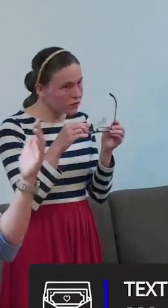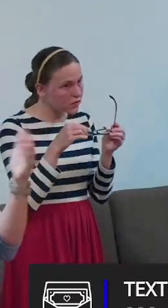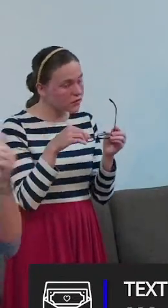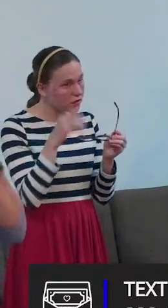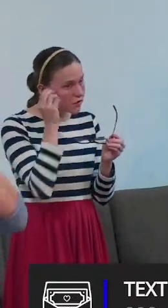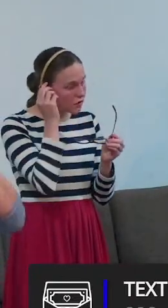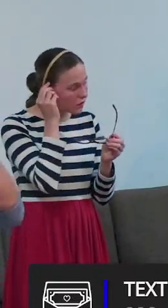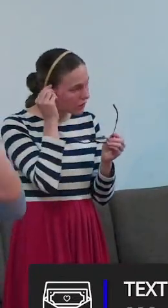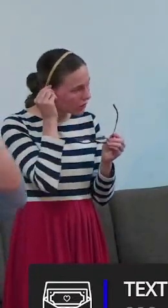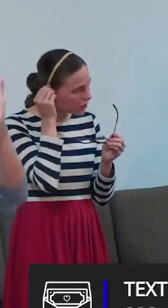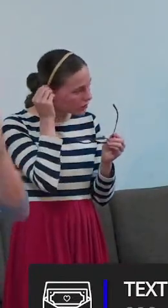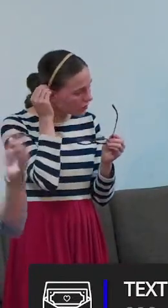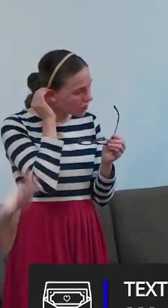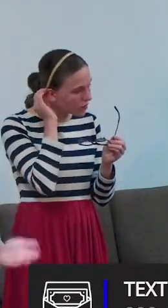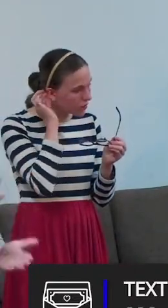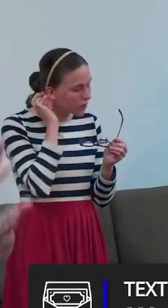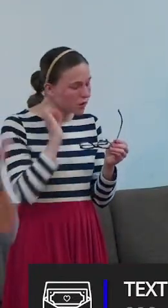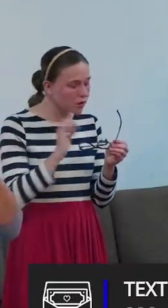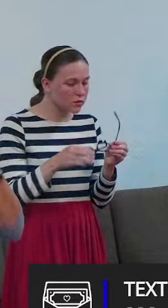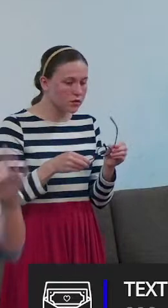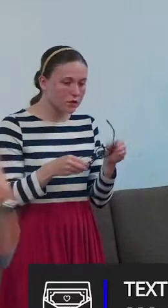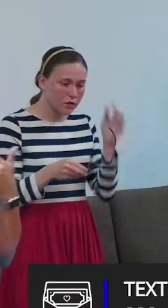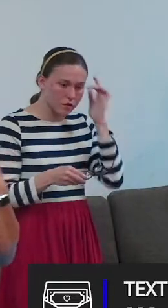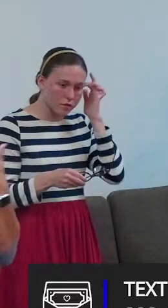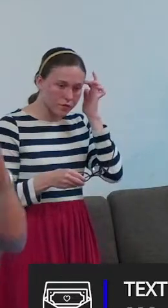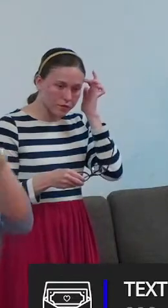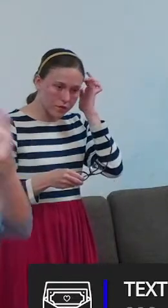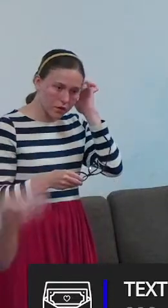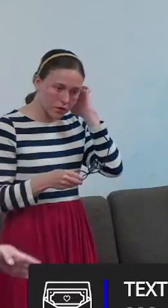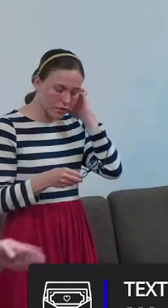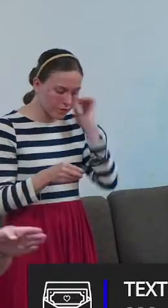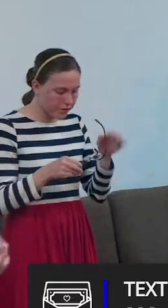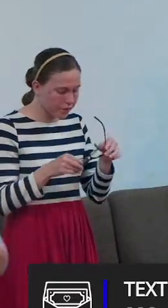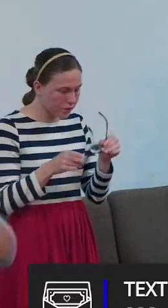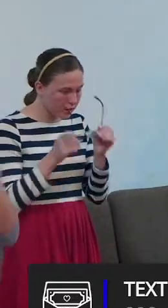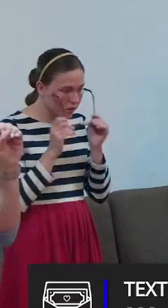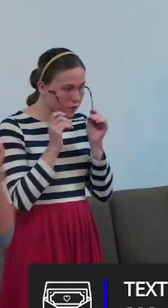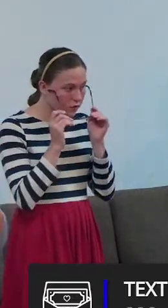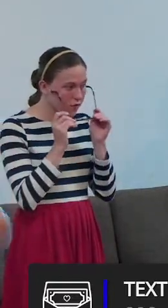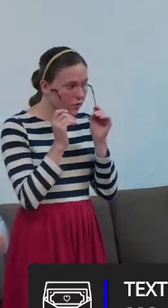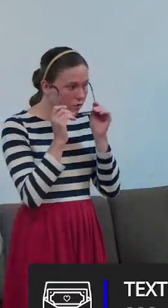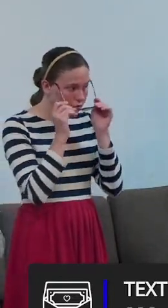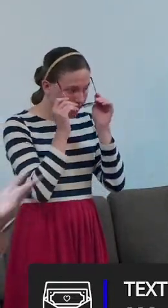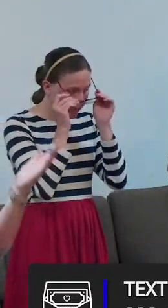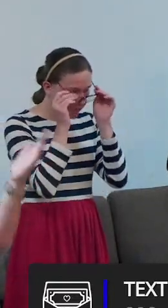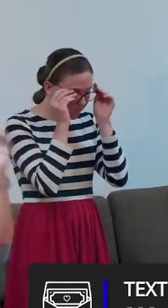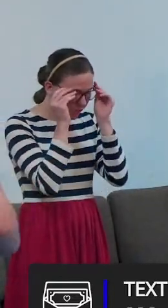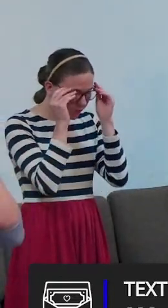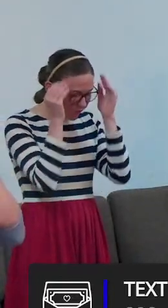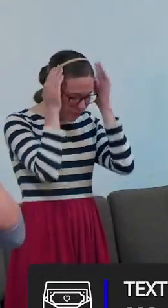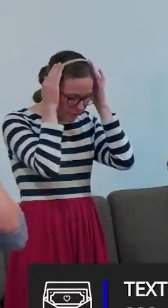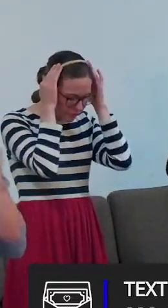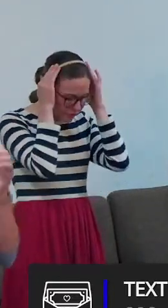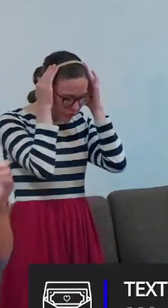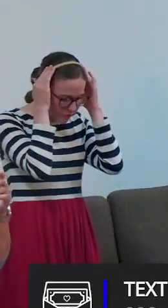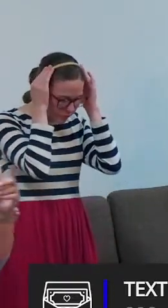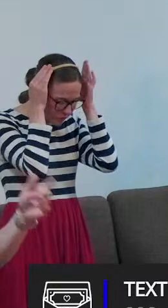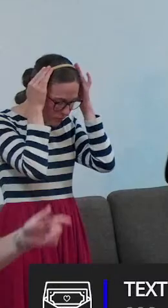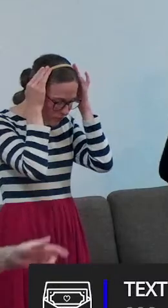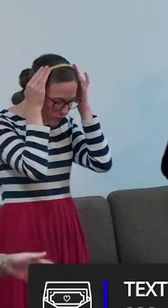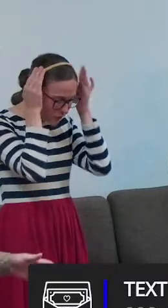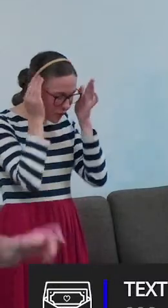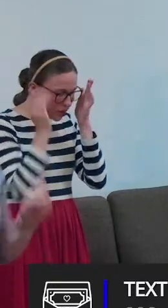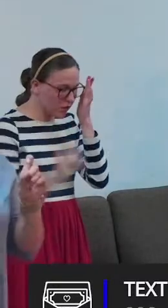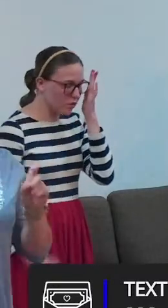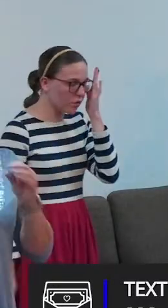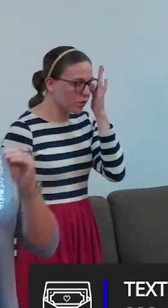the wonderful presence, God, that we feel here in this house. We're nothing without you, Lord. God, we need you more and more